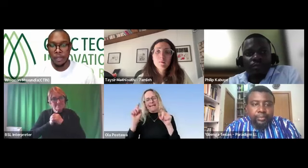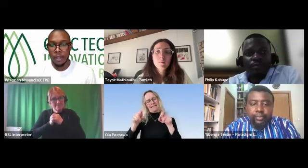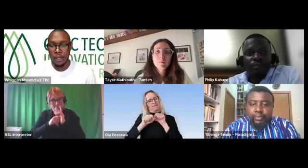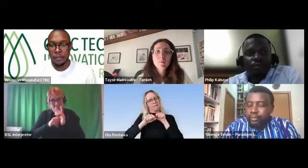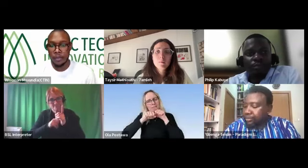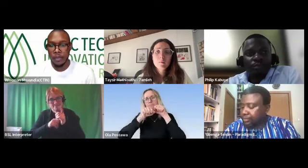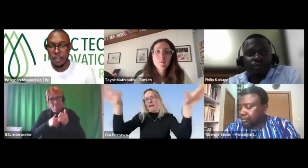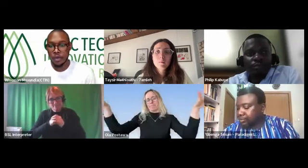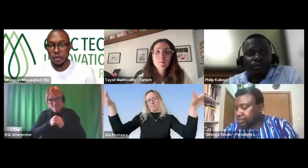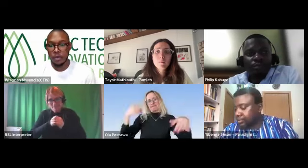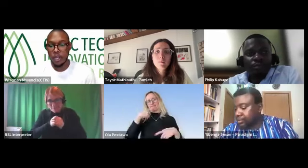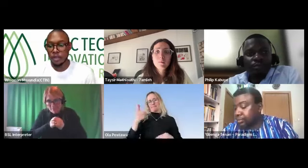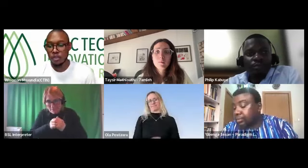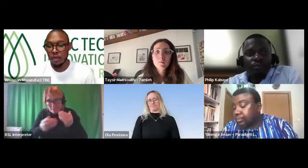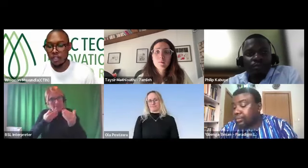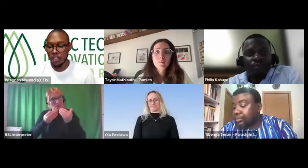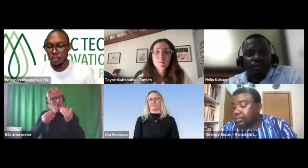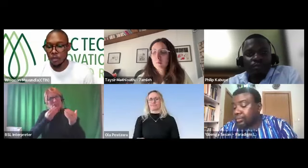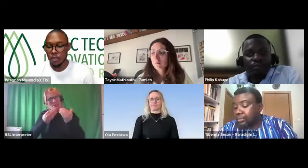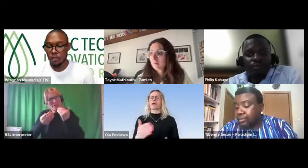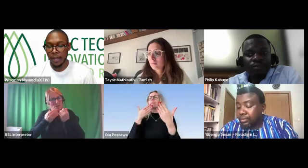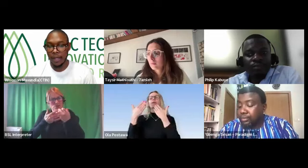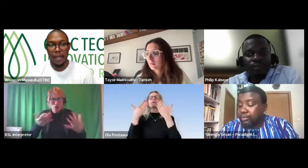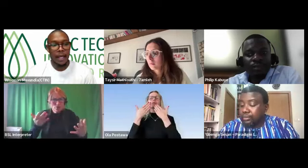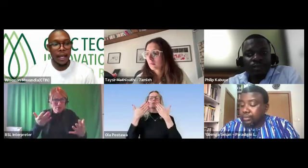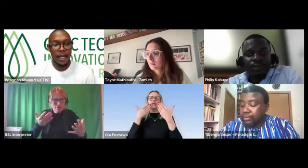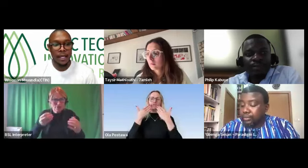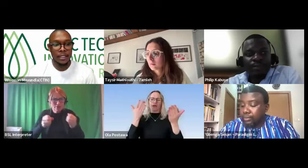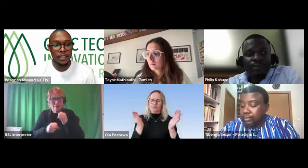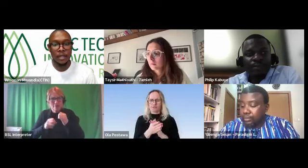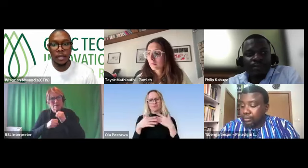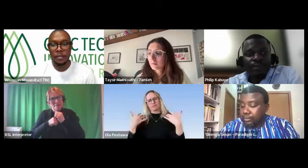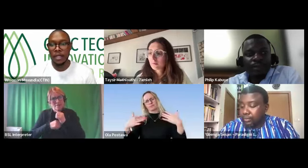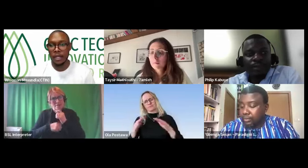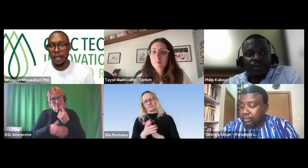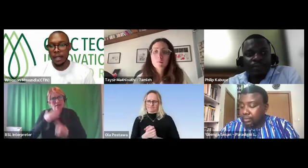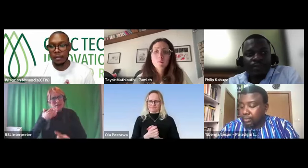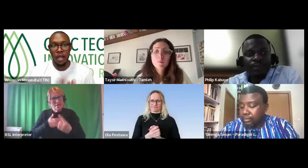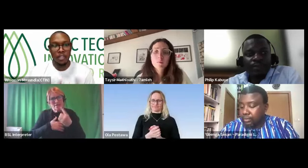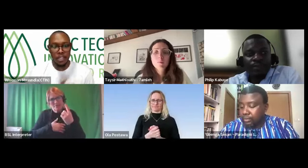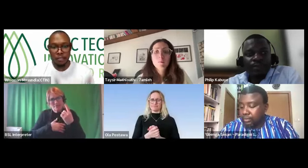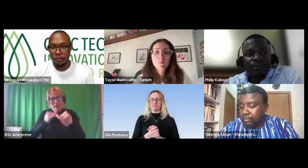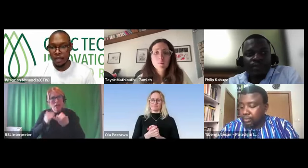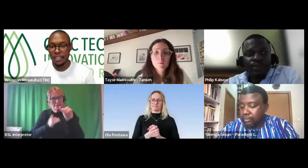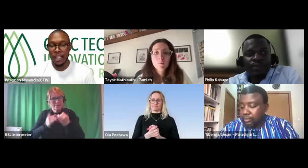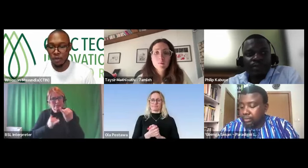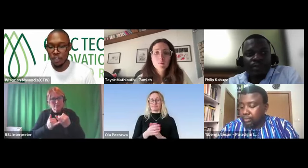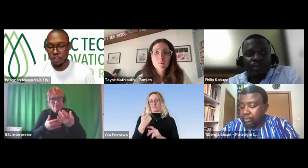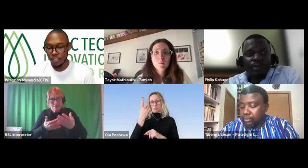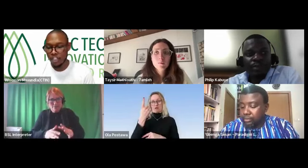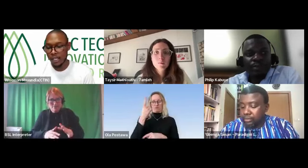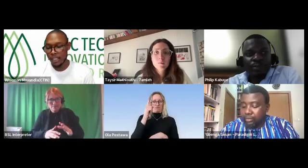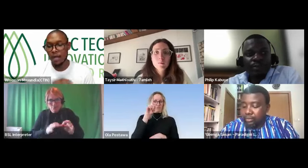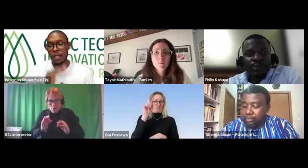Yeah. Thank you so much. Thank you so much, Gbenga. And then maybe lastly, before I take